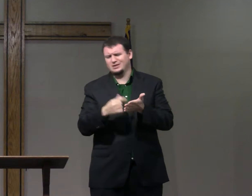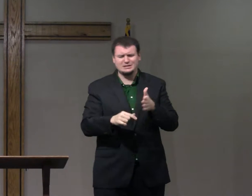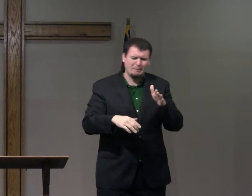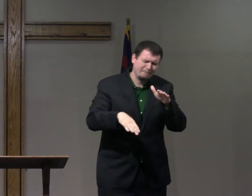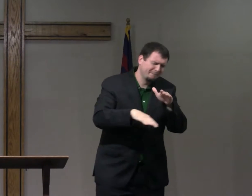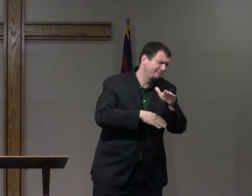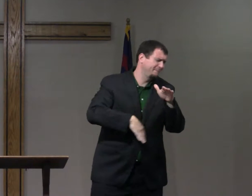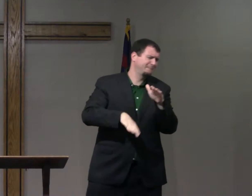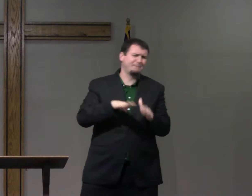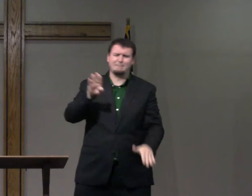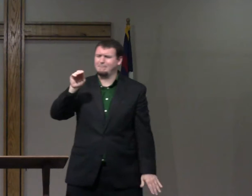shall be saved.